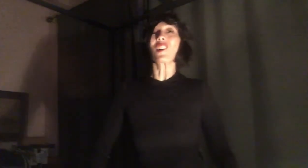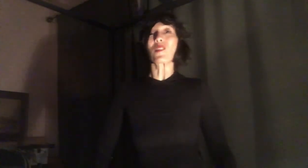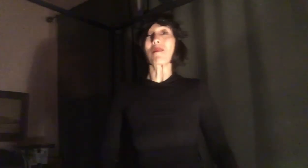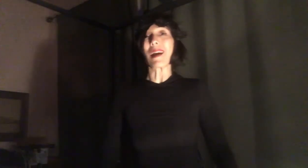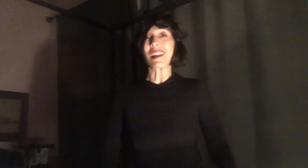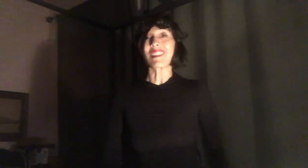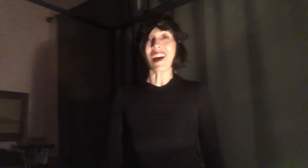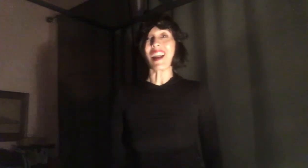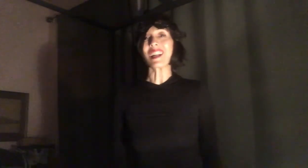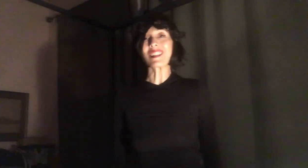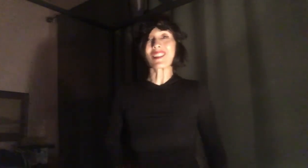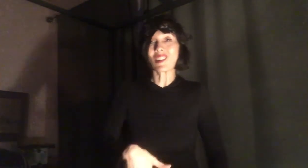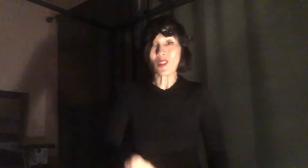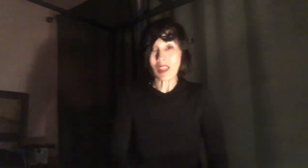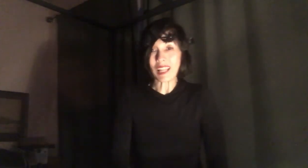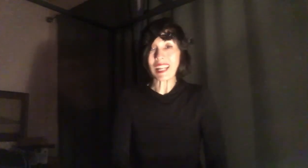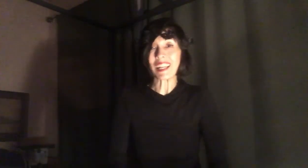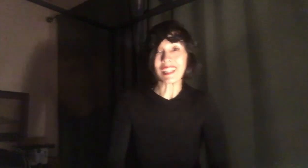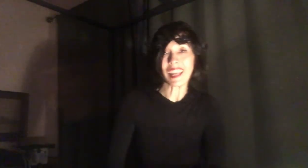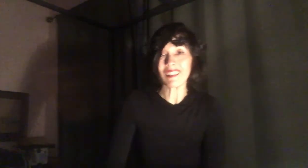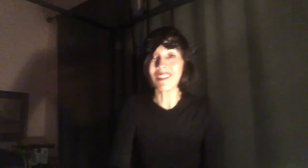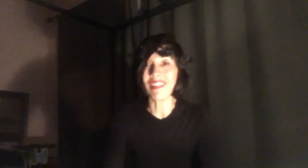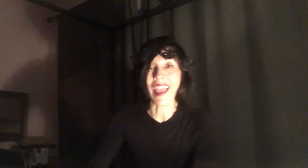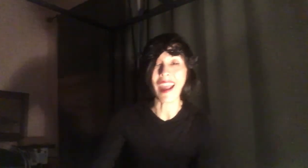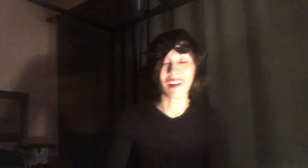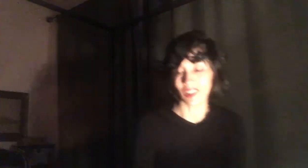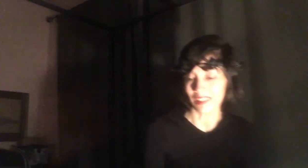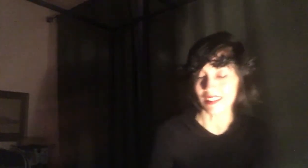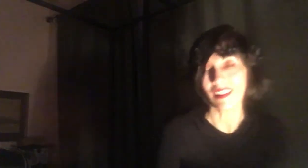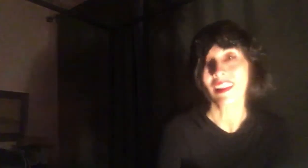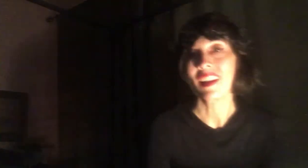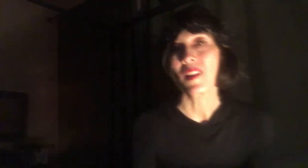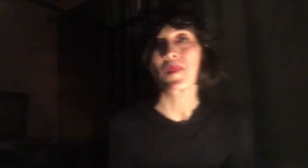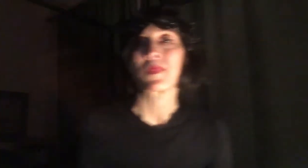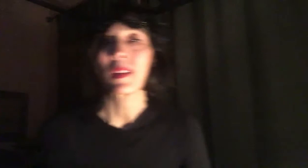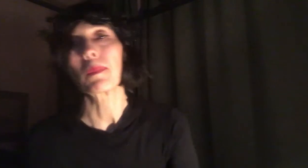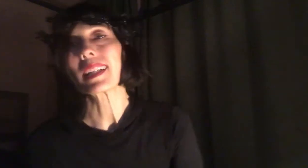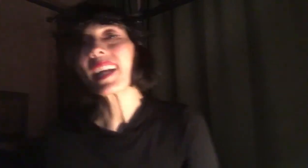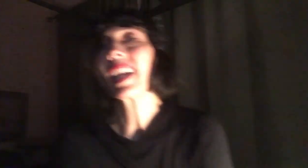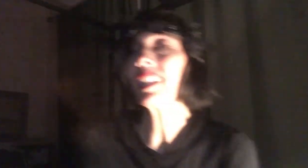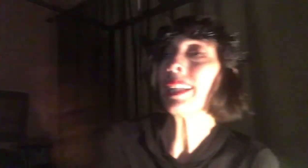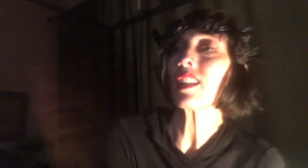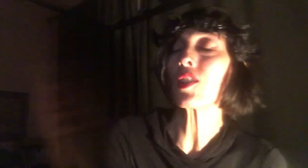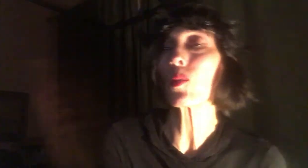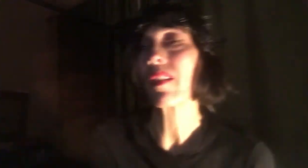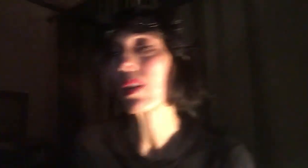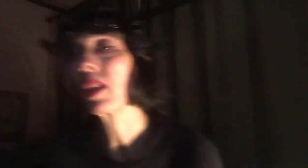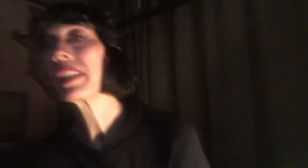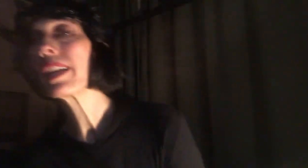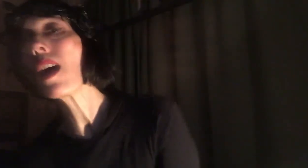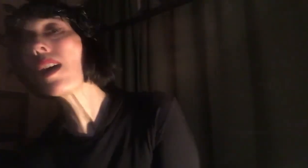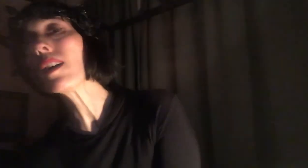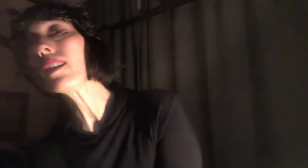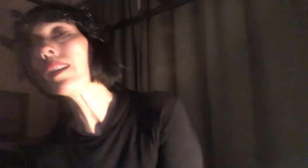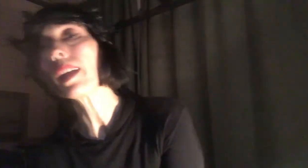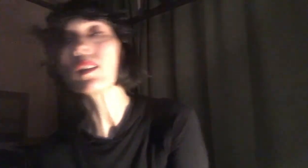with my thighs so that I can get the angles. But again, here's to everyone, young and